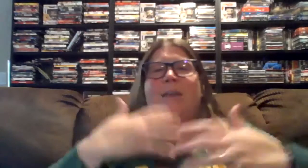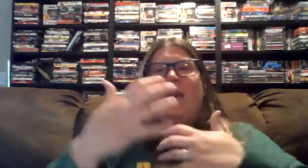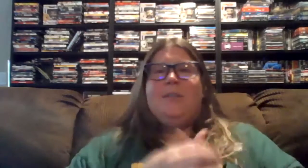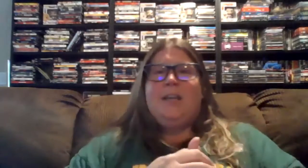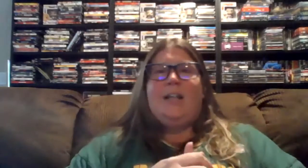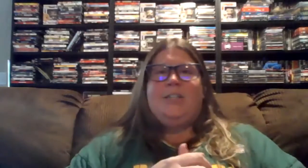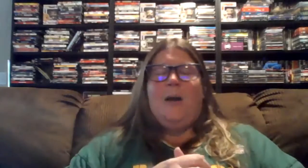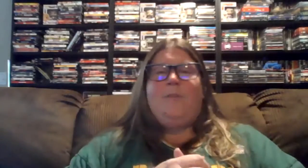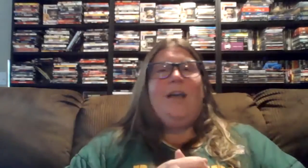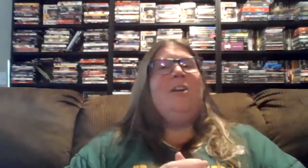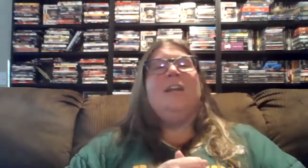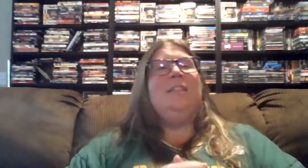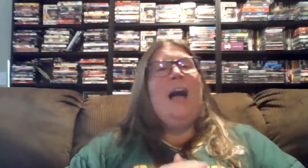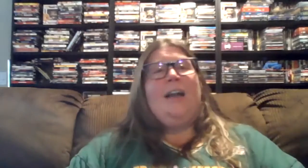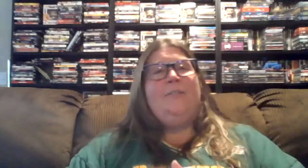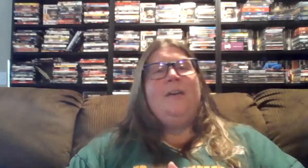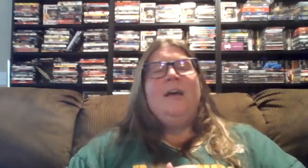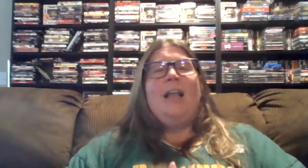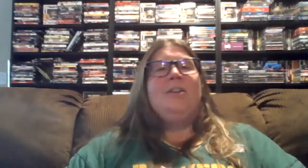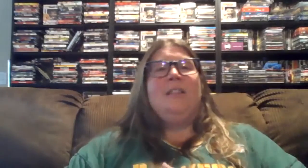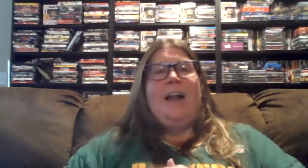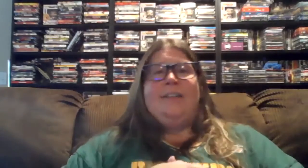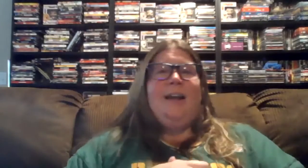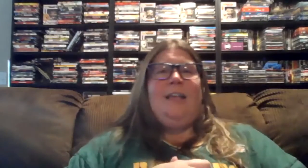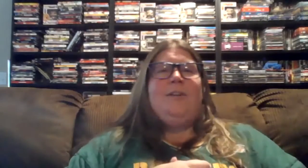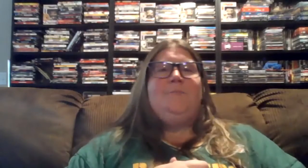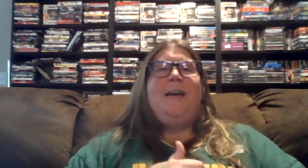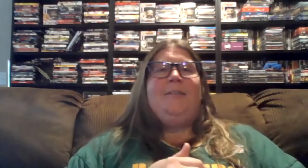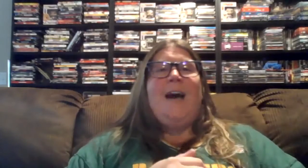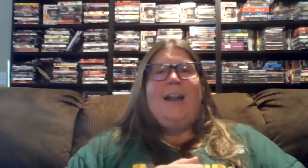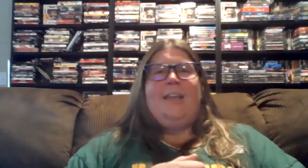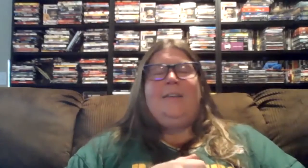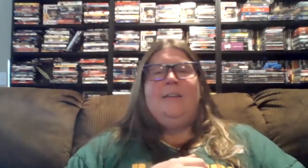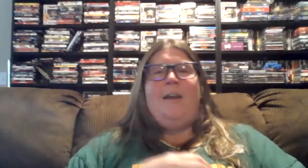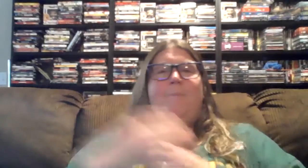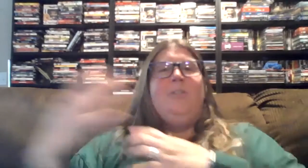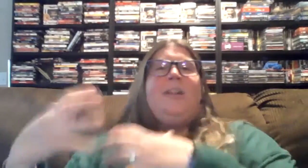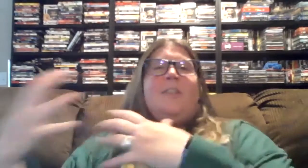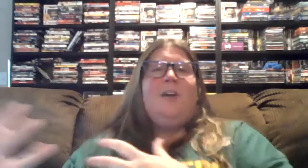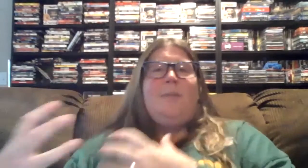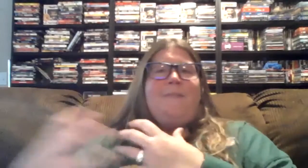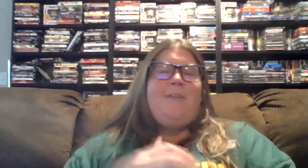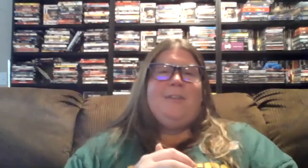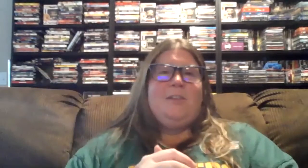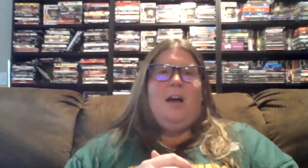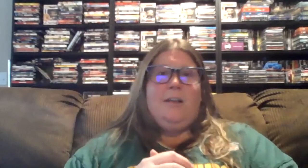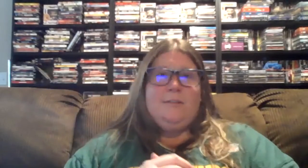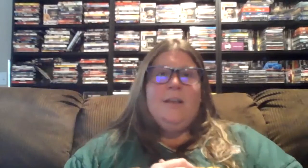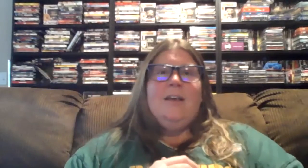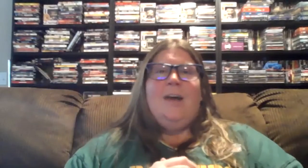able to catch it up. So I learned a lot of sign language by learning my favorite songs. And